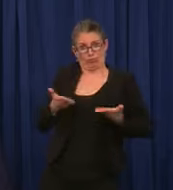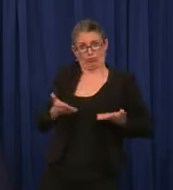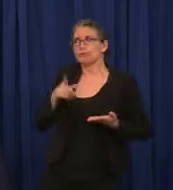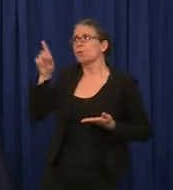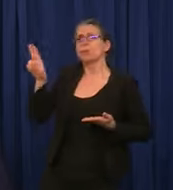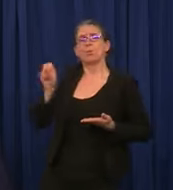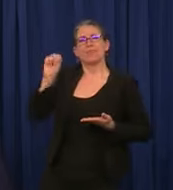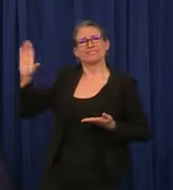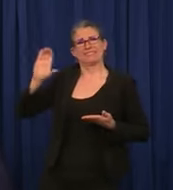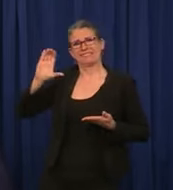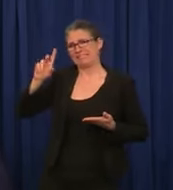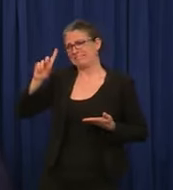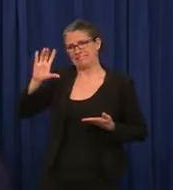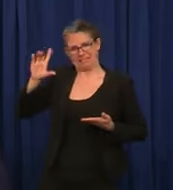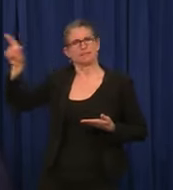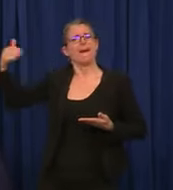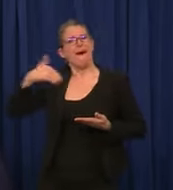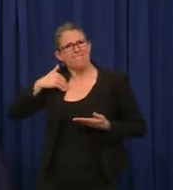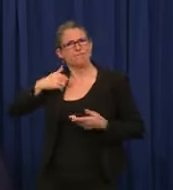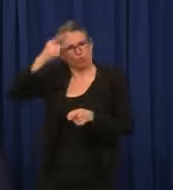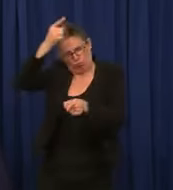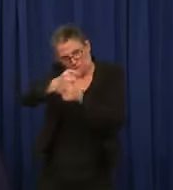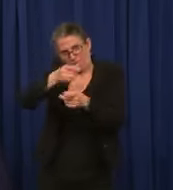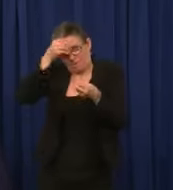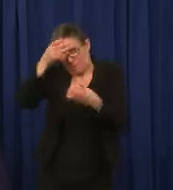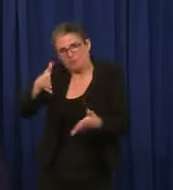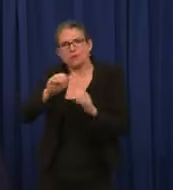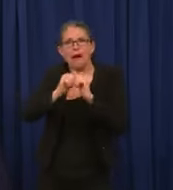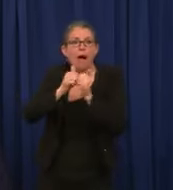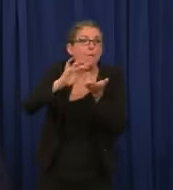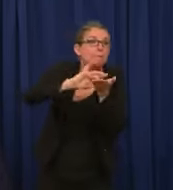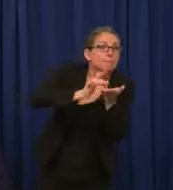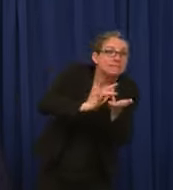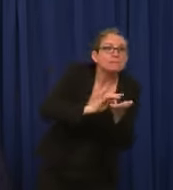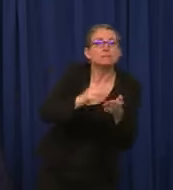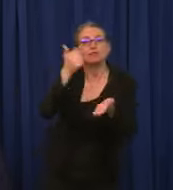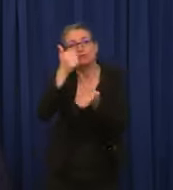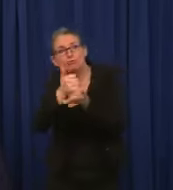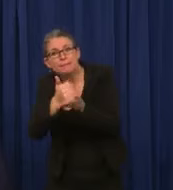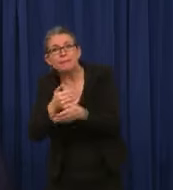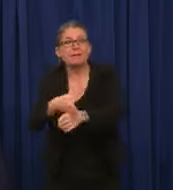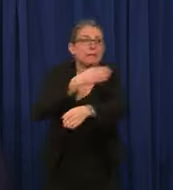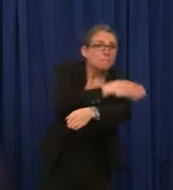happen is for fear and misinformation to spread more quickly than this